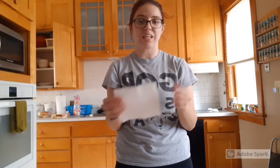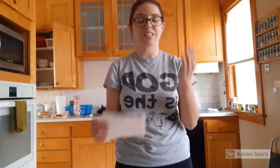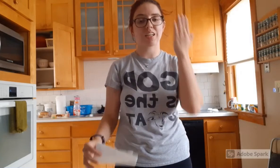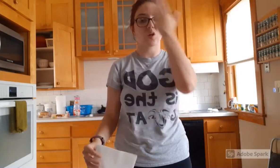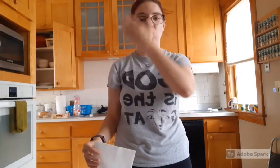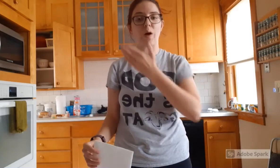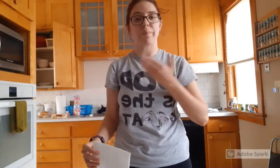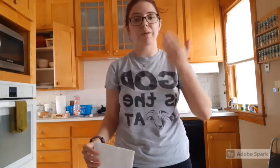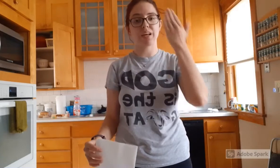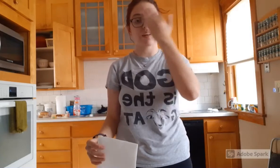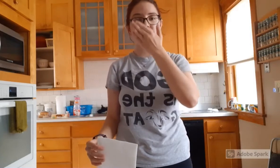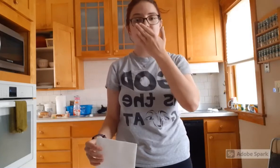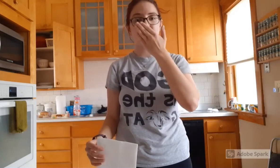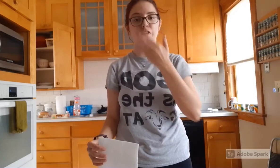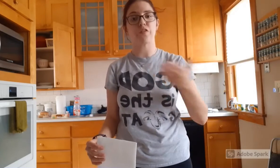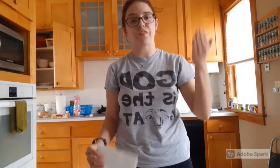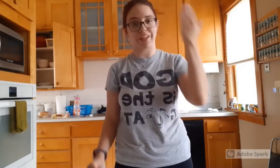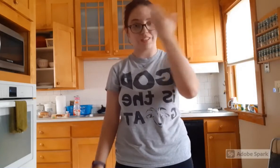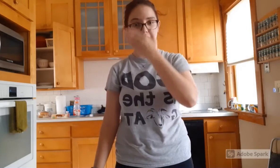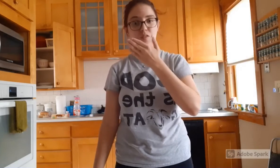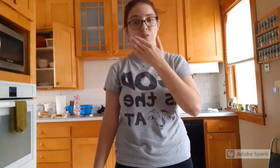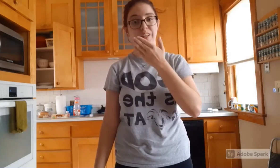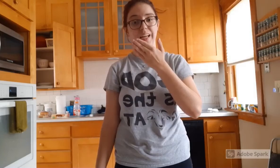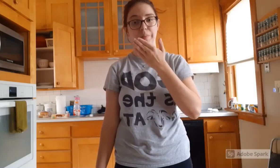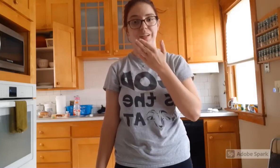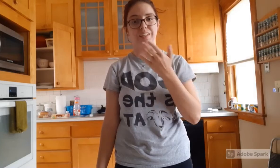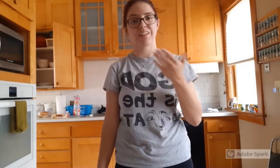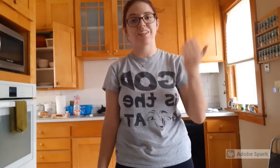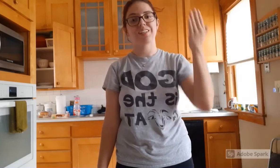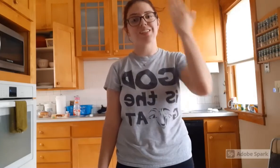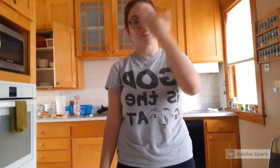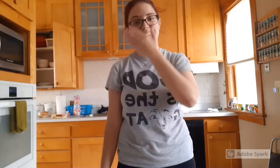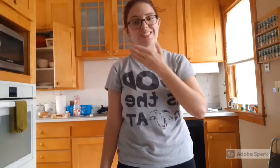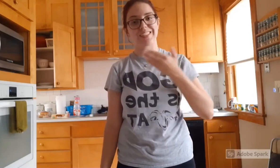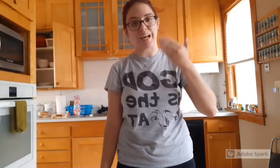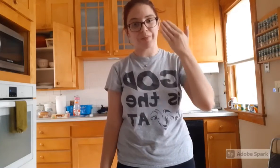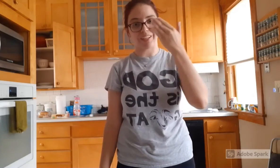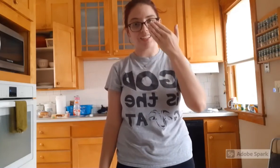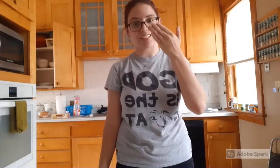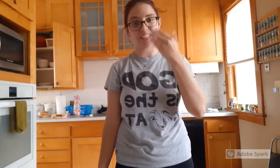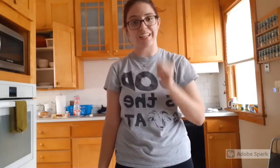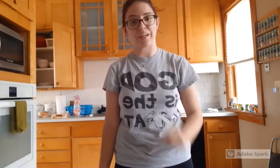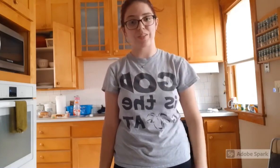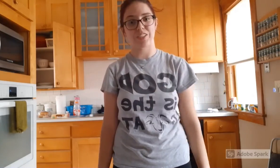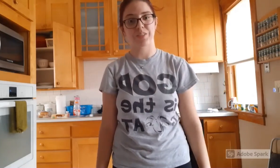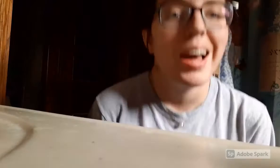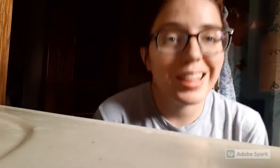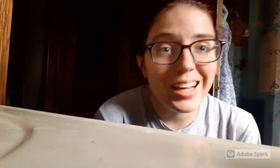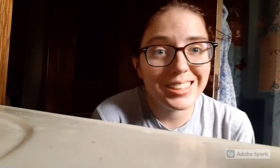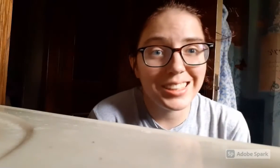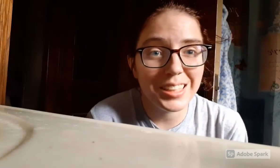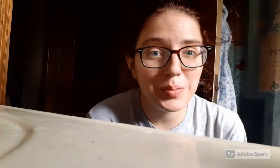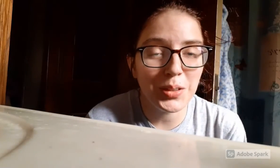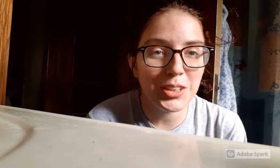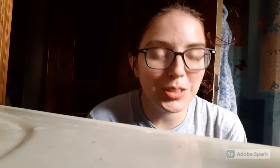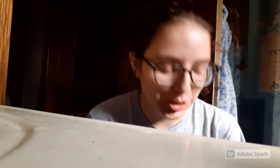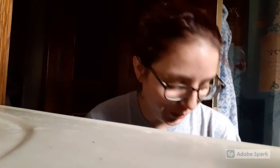like you're wiping your face off with a napkin. This is napkin in sign language. And the last thing that I'm going to be showing you